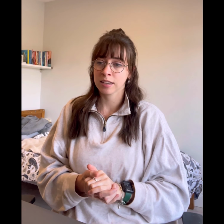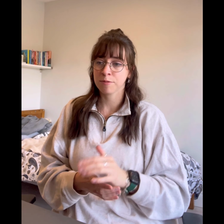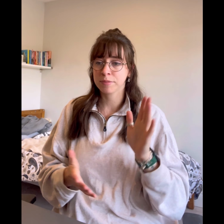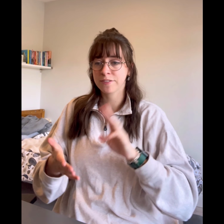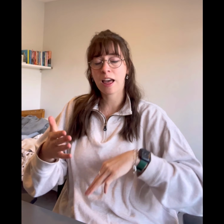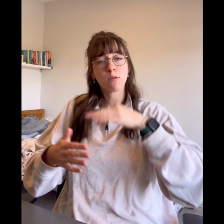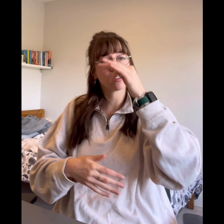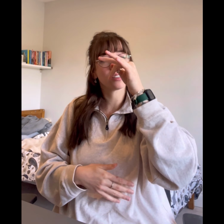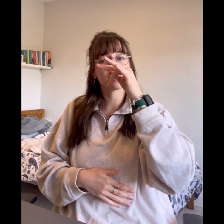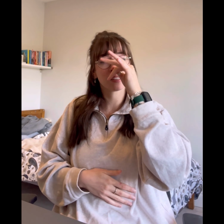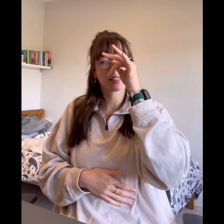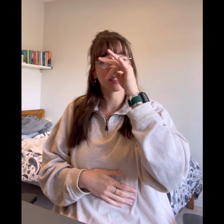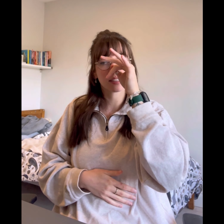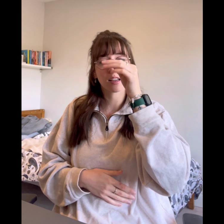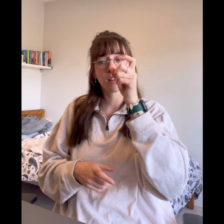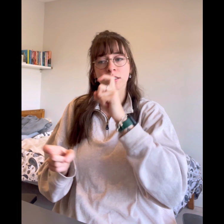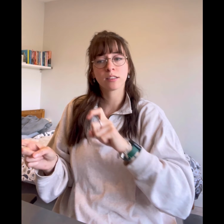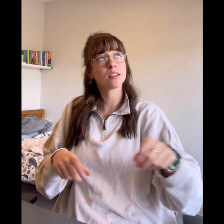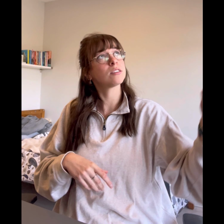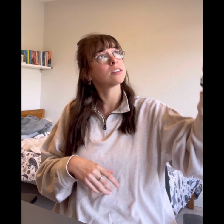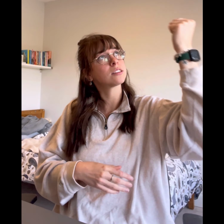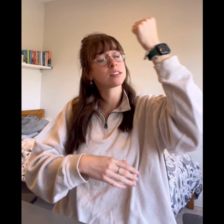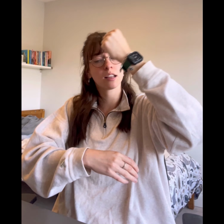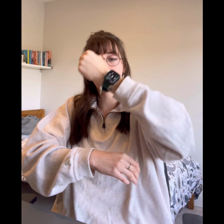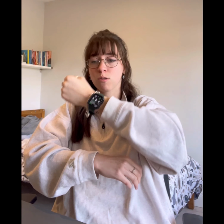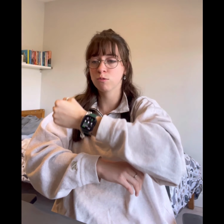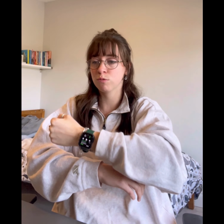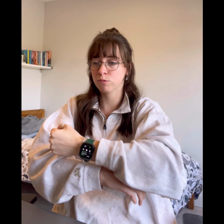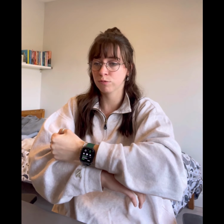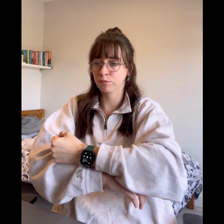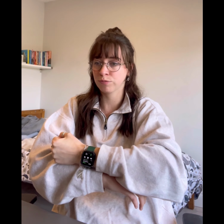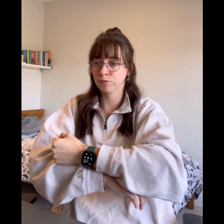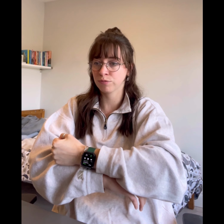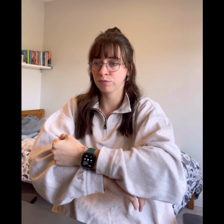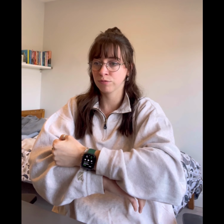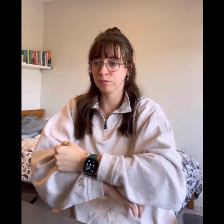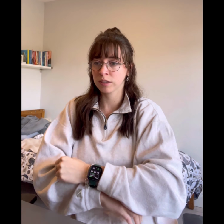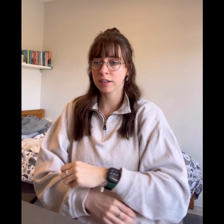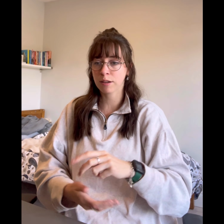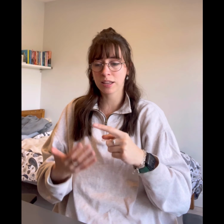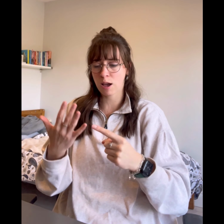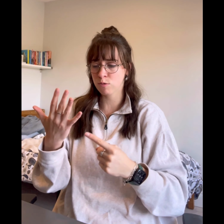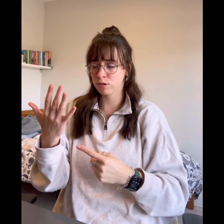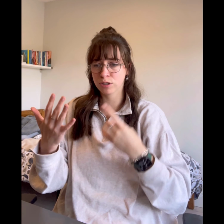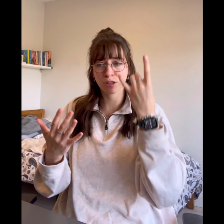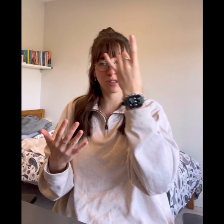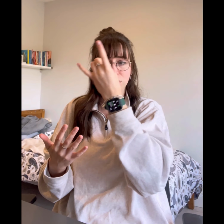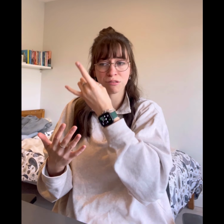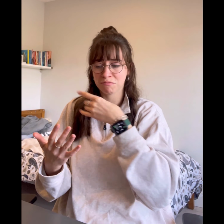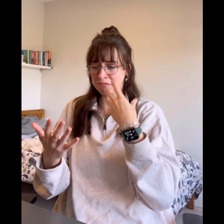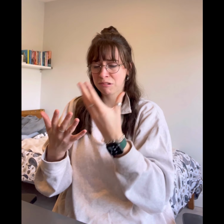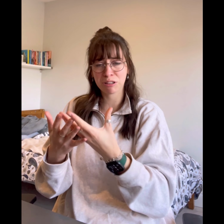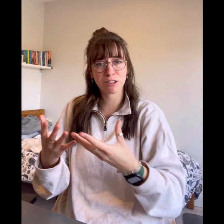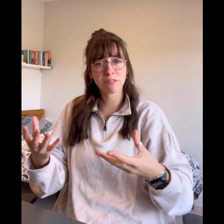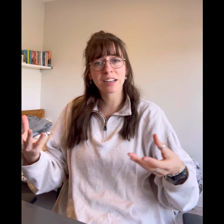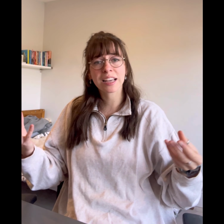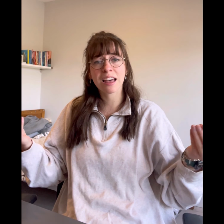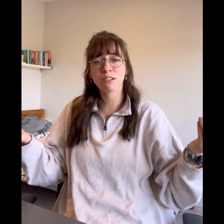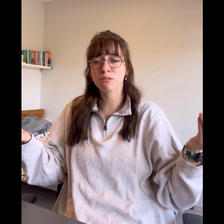We never miss the flowers until the sun's down. We never count the hours until they're running